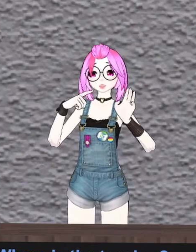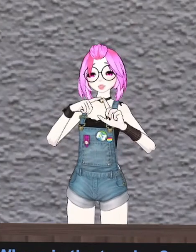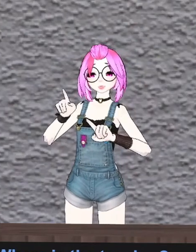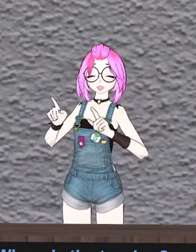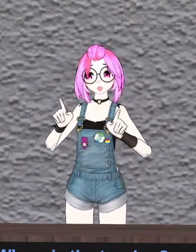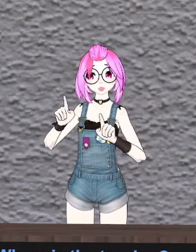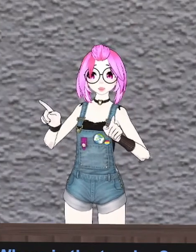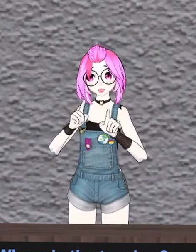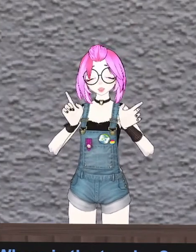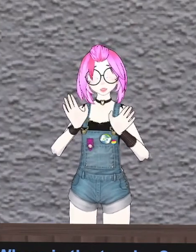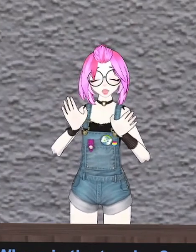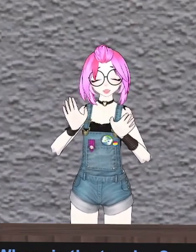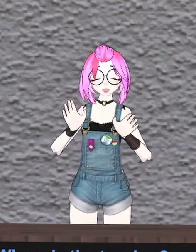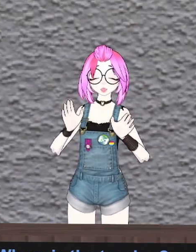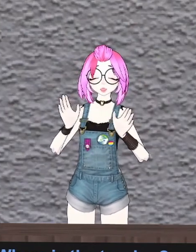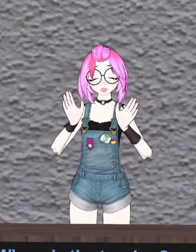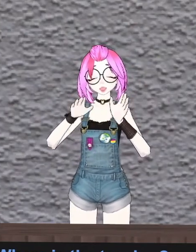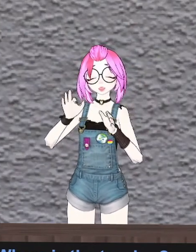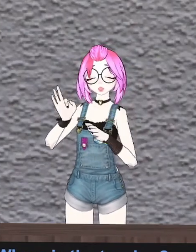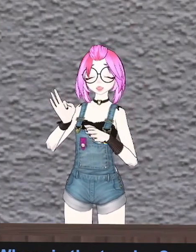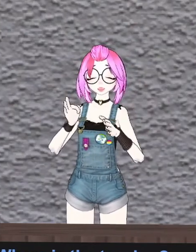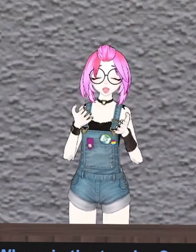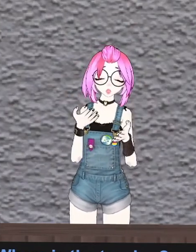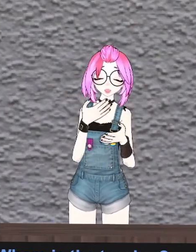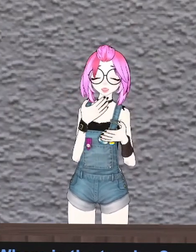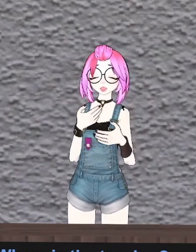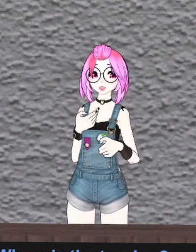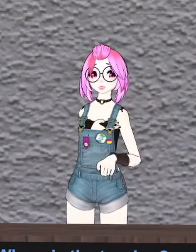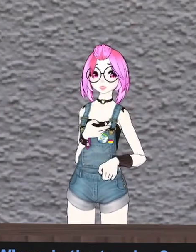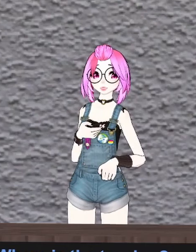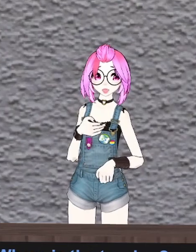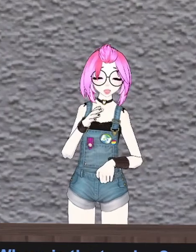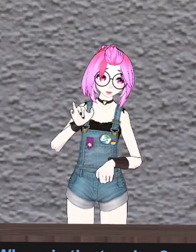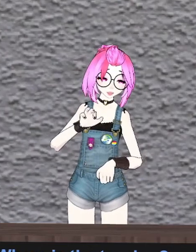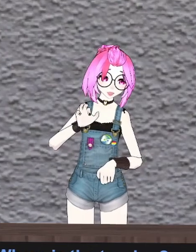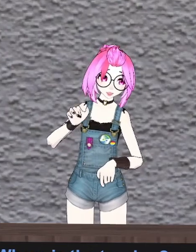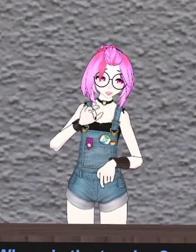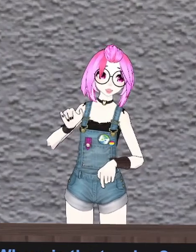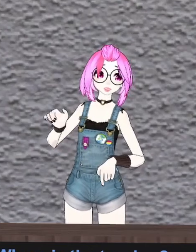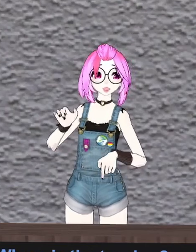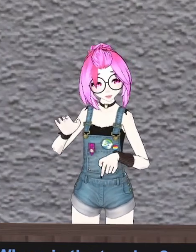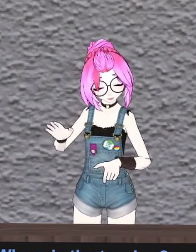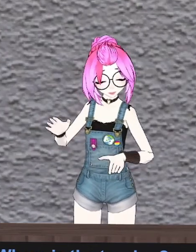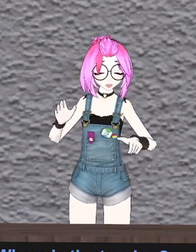just really weird signs out there and we can't really decide which one to use. So we usually just finger spell.